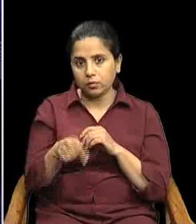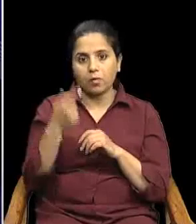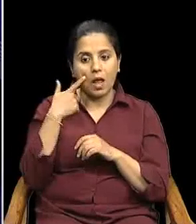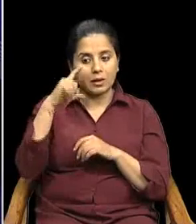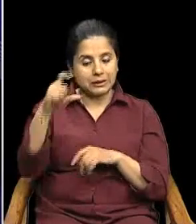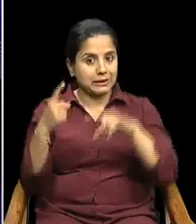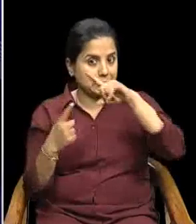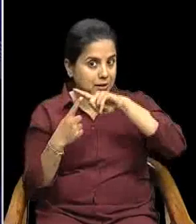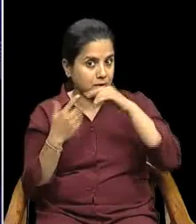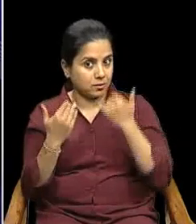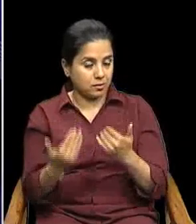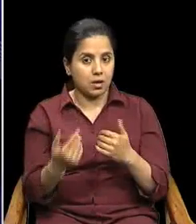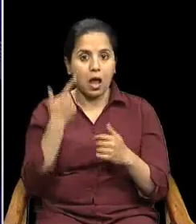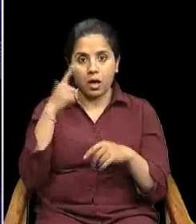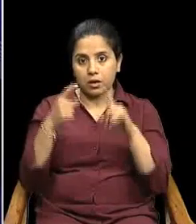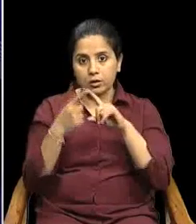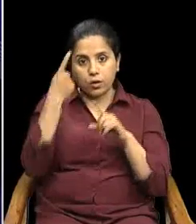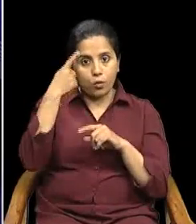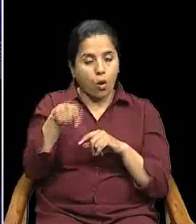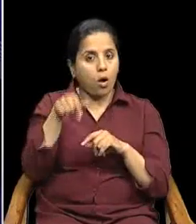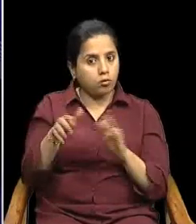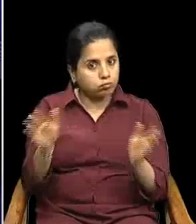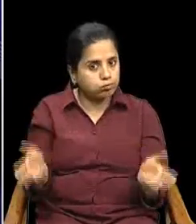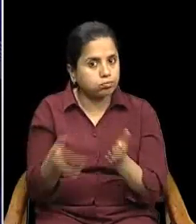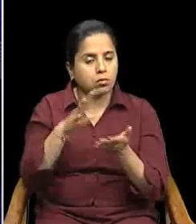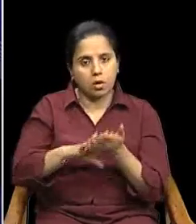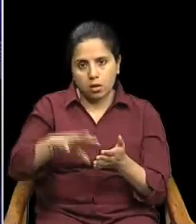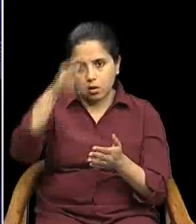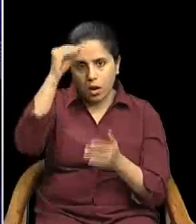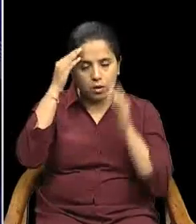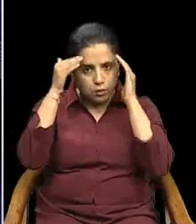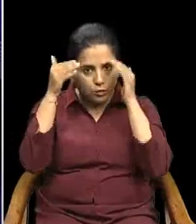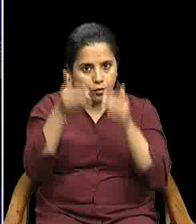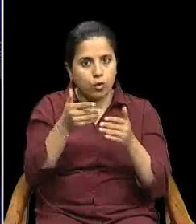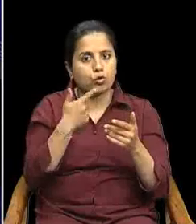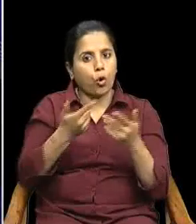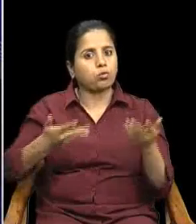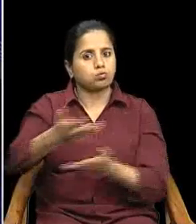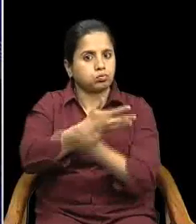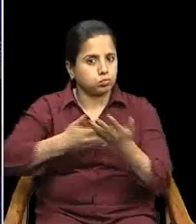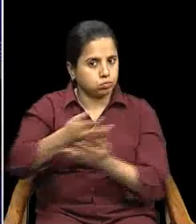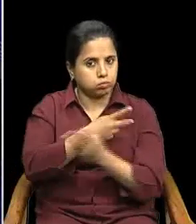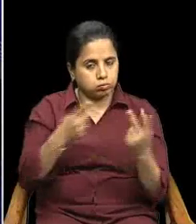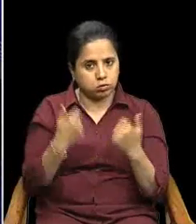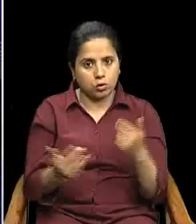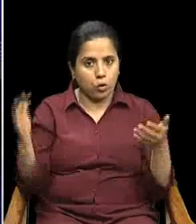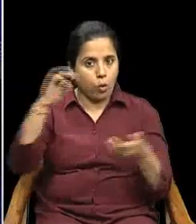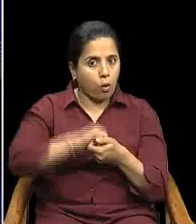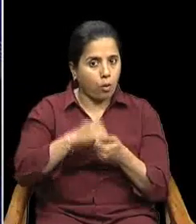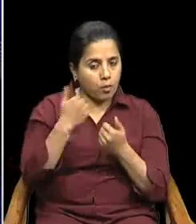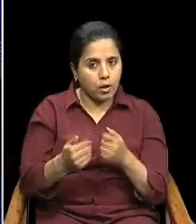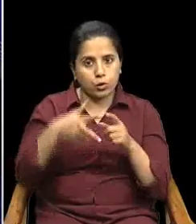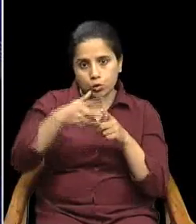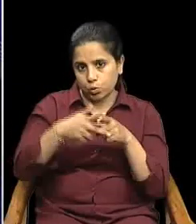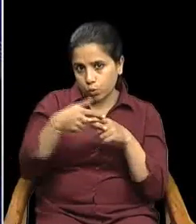ICT for enabling the learner-centric interactions, the collaborative